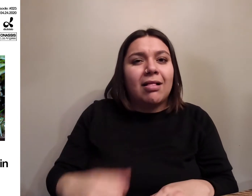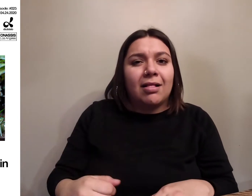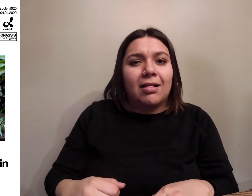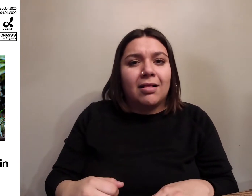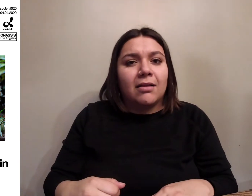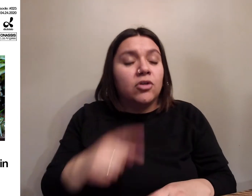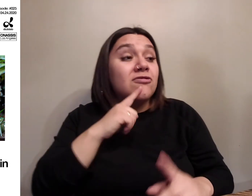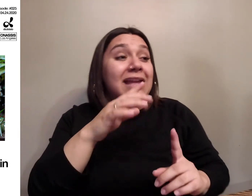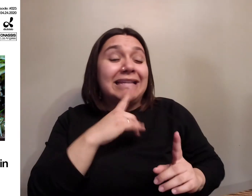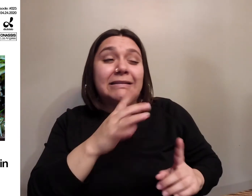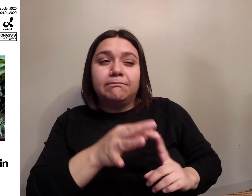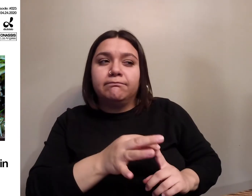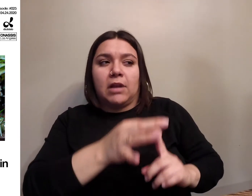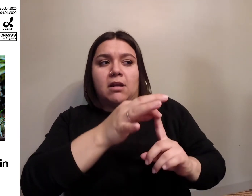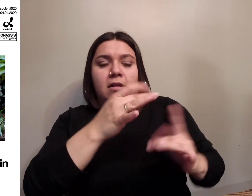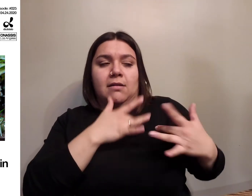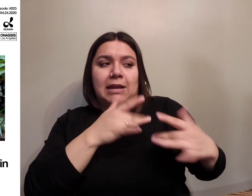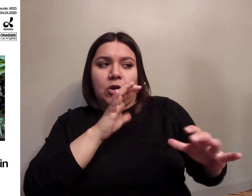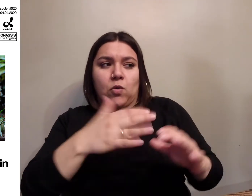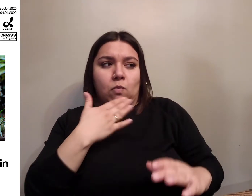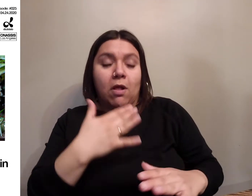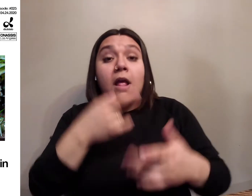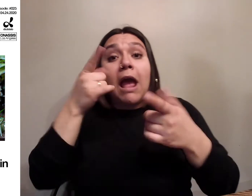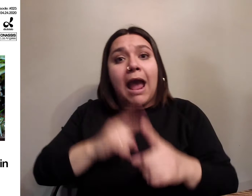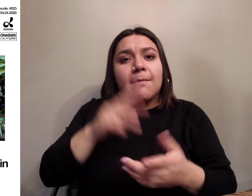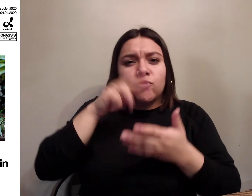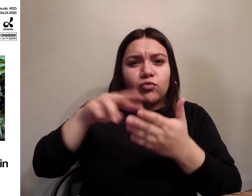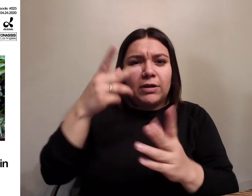does it so well. Because when you read